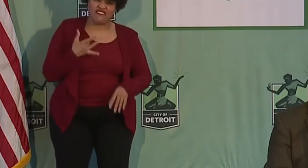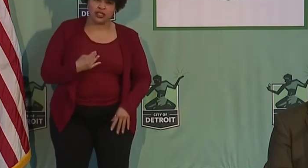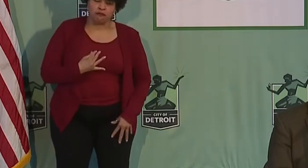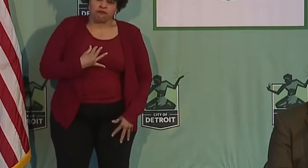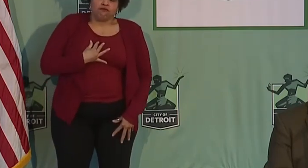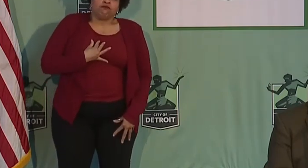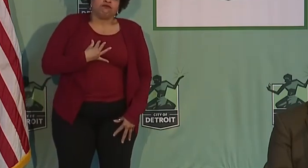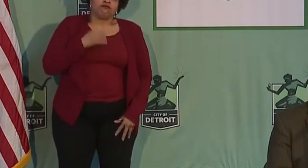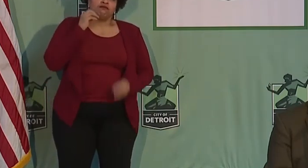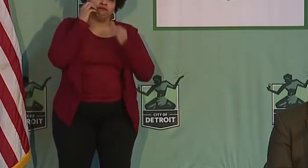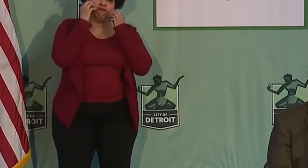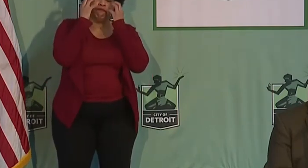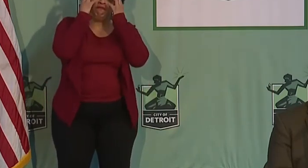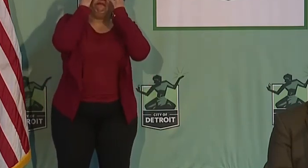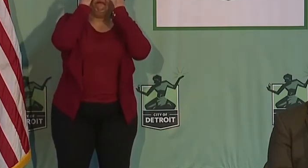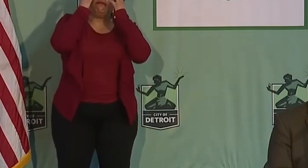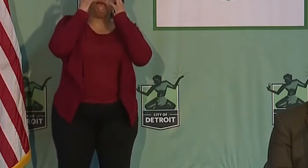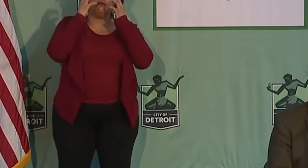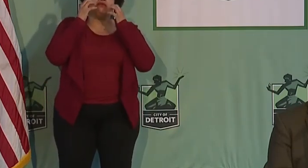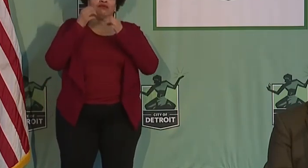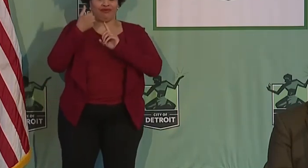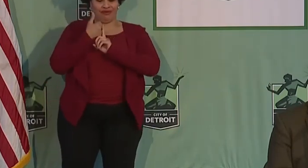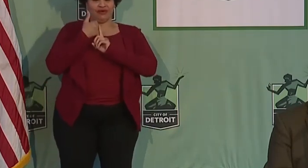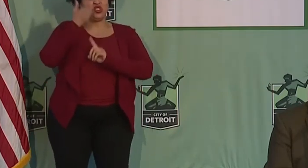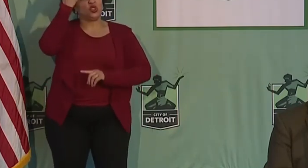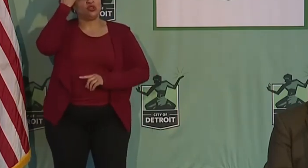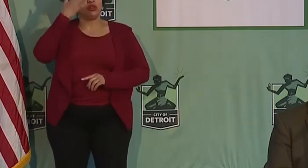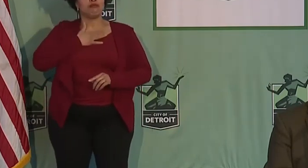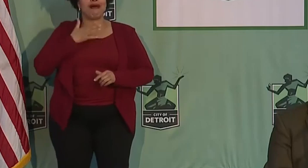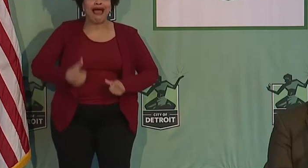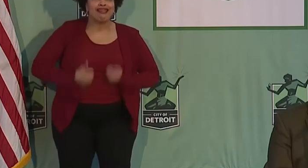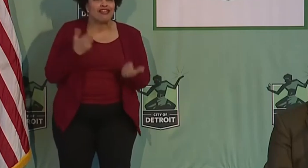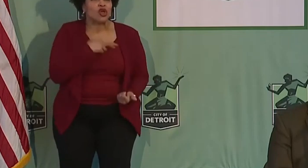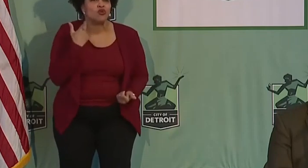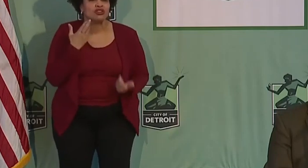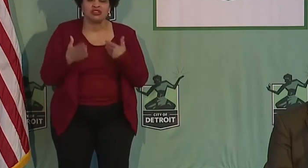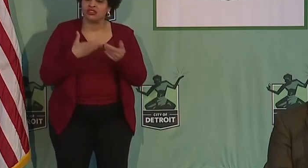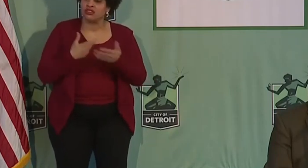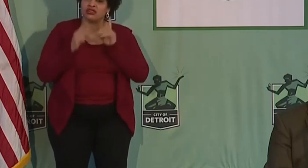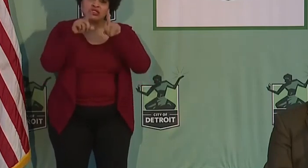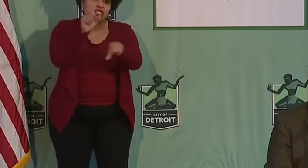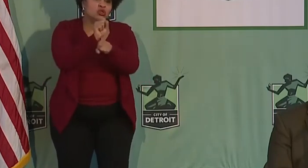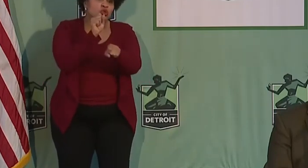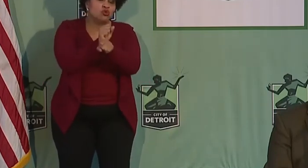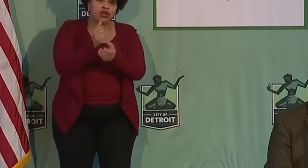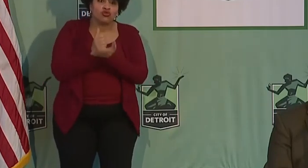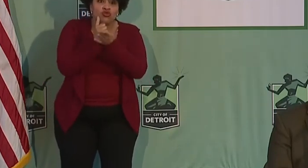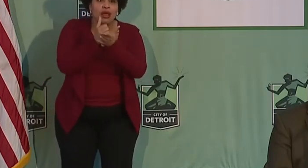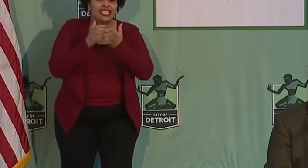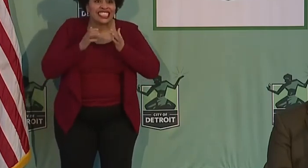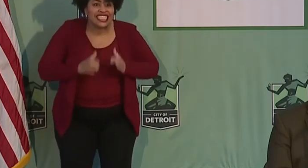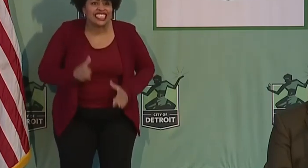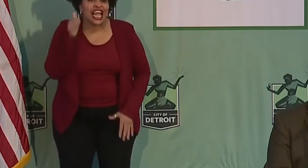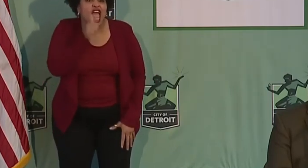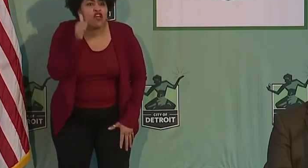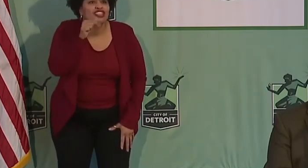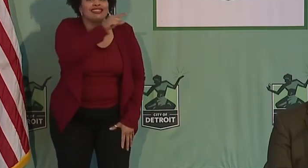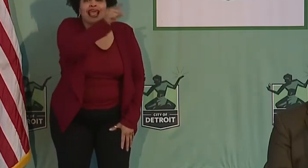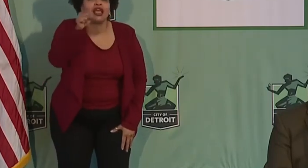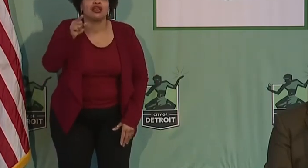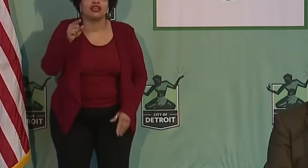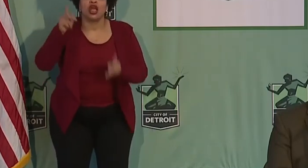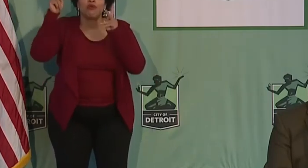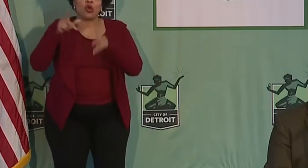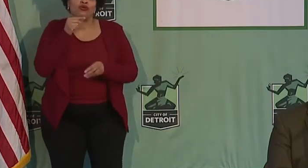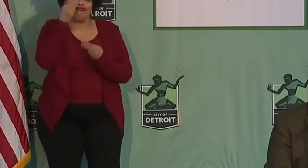knew his life was being put in jeopardy, even though he was going to work for the citizens of Detroit every day, by somebody who